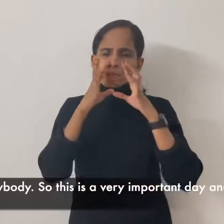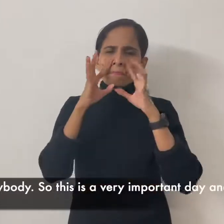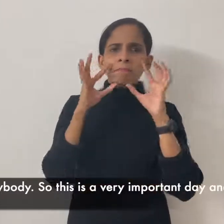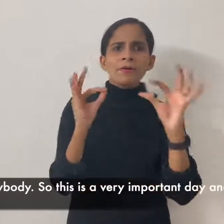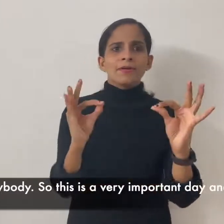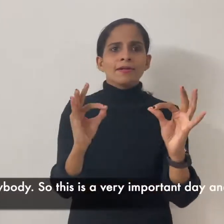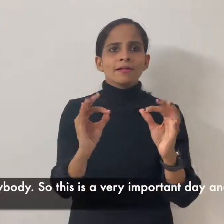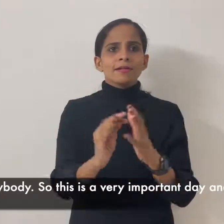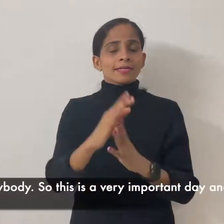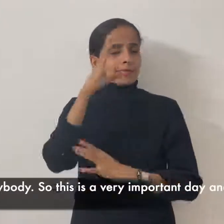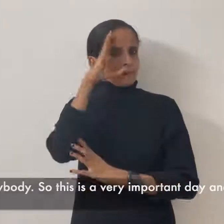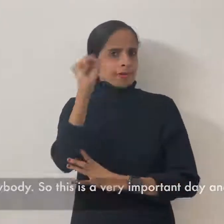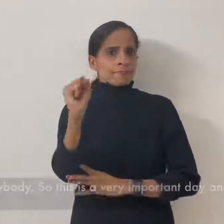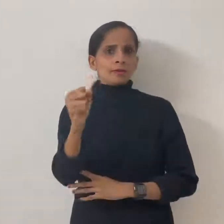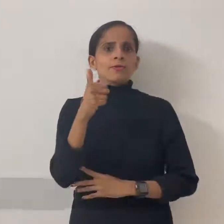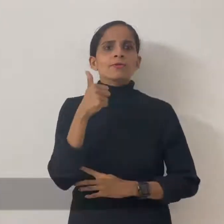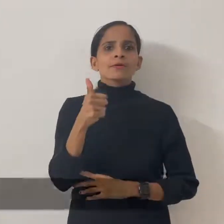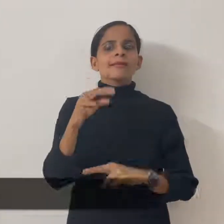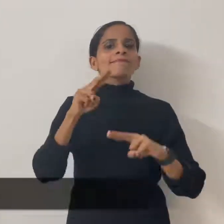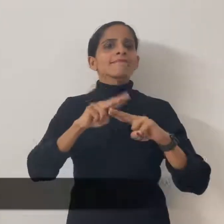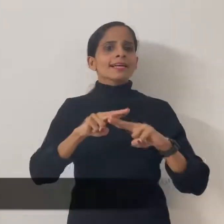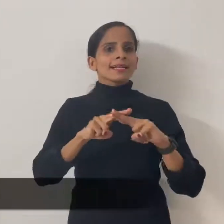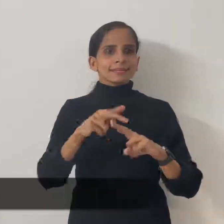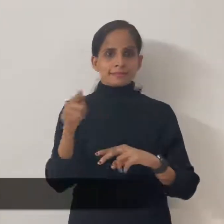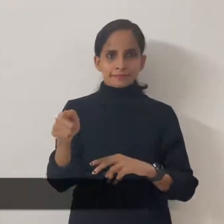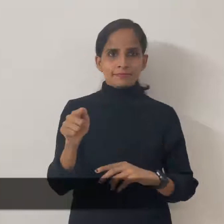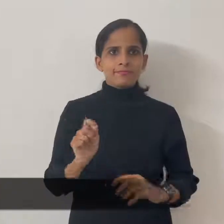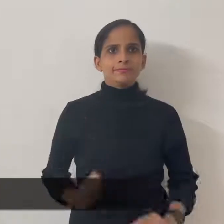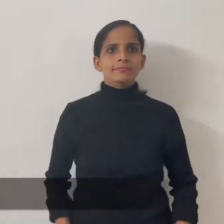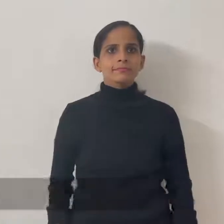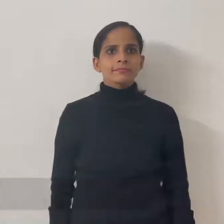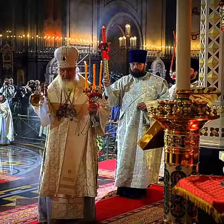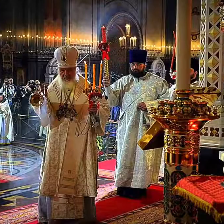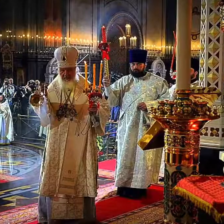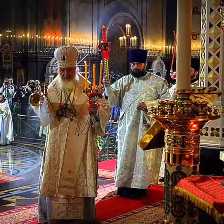very important day and is called Good Friday.